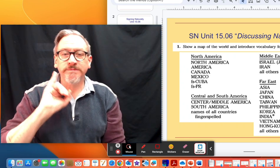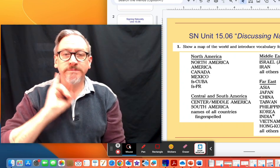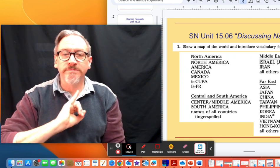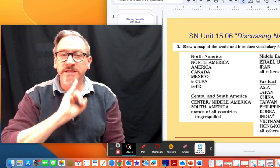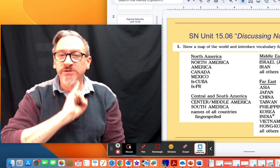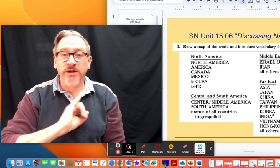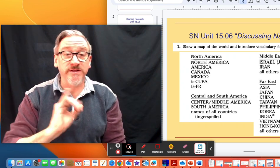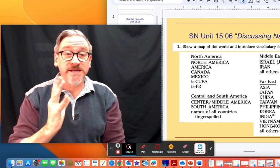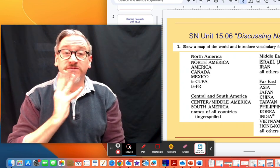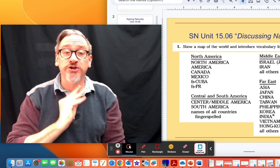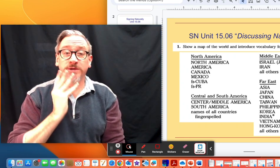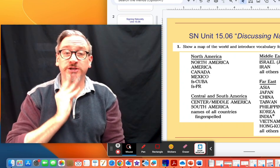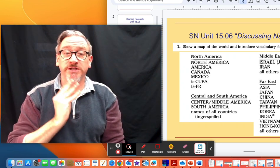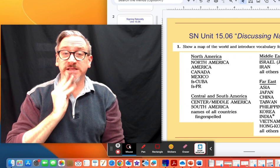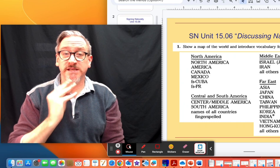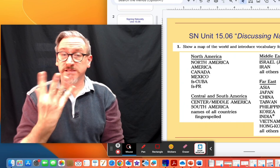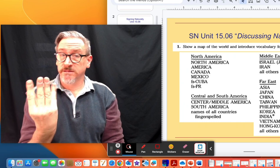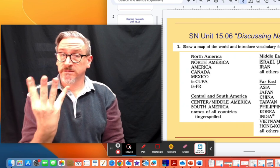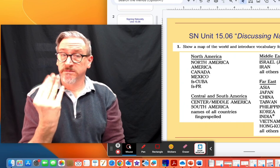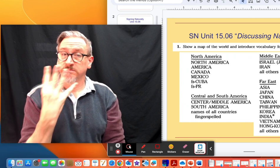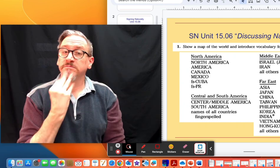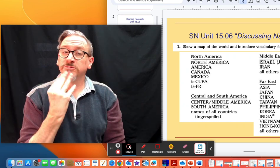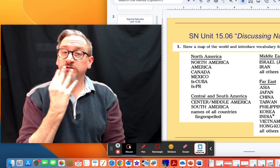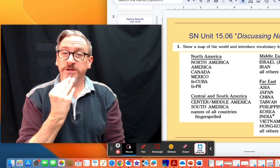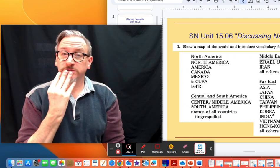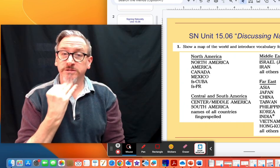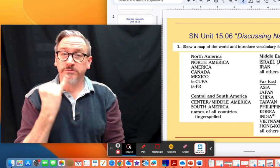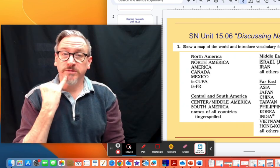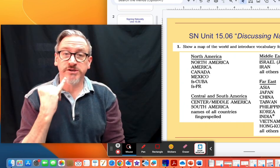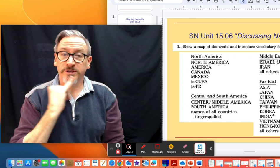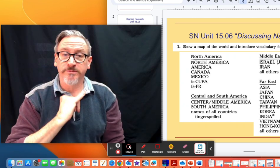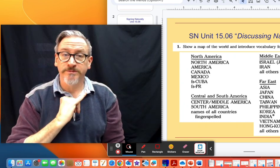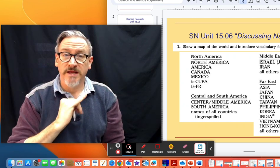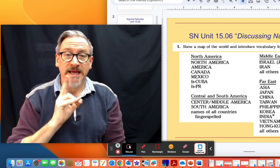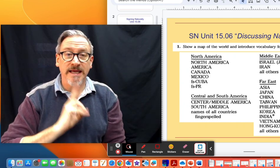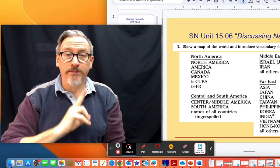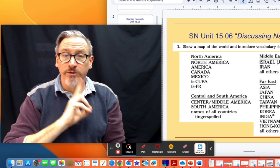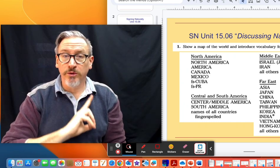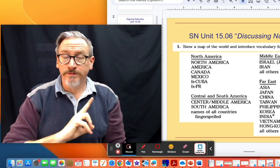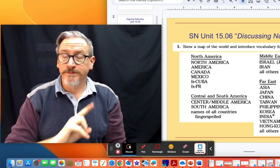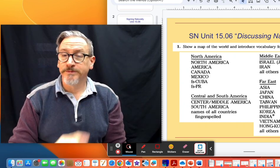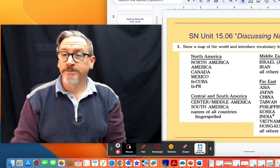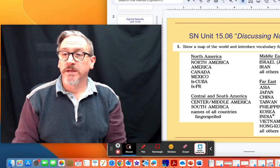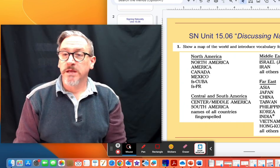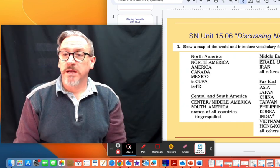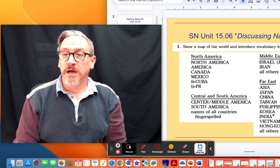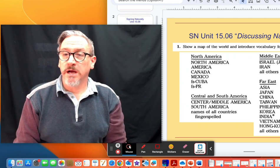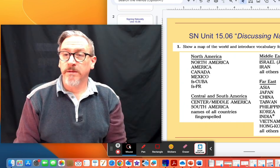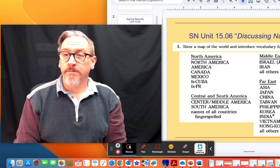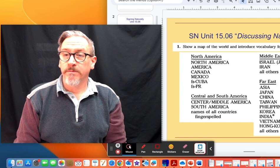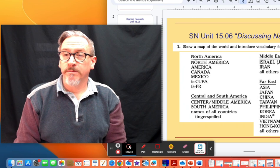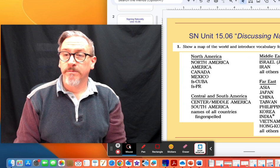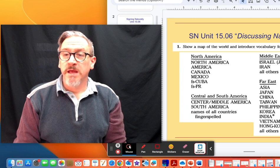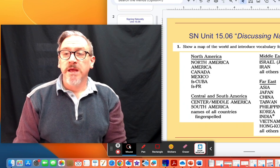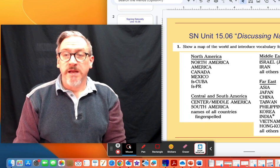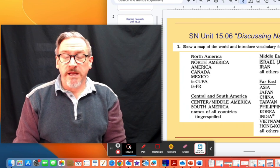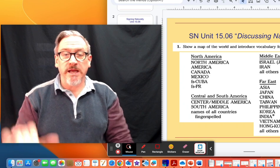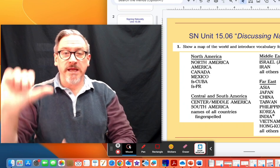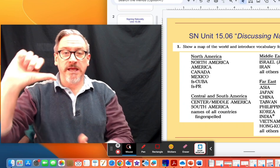Israel, and the sign for Jewish is this, Jewish, Israel, Hebrew.